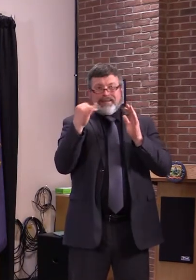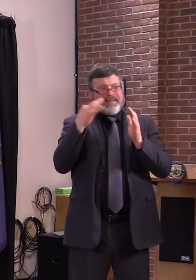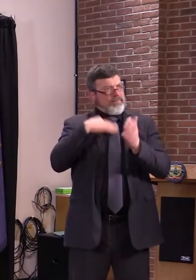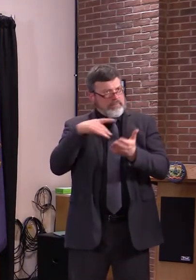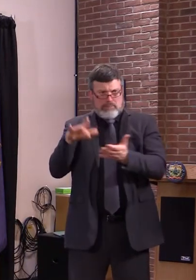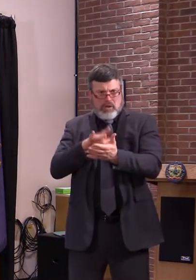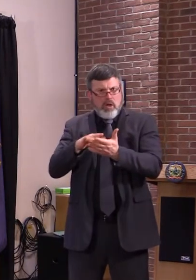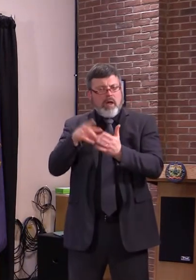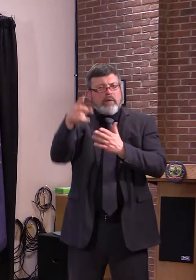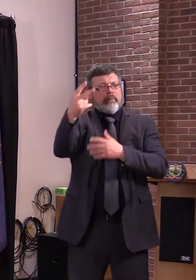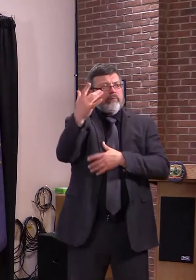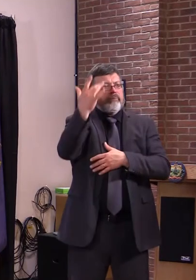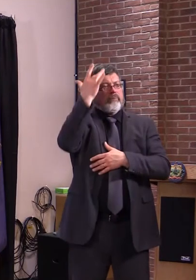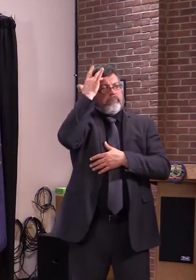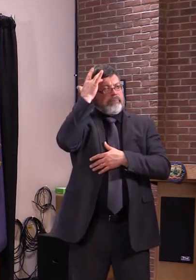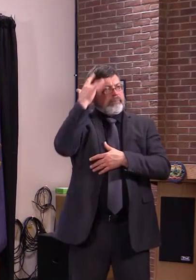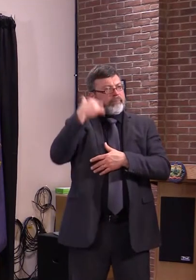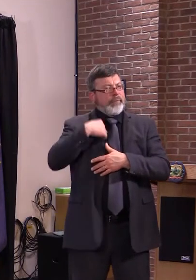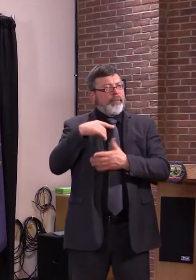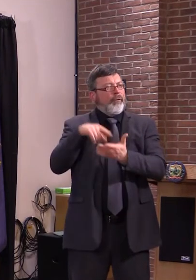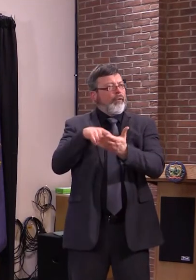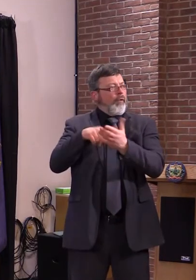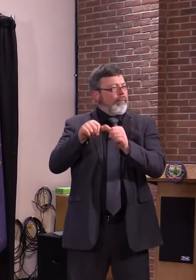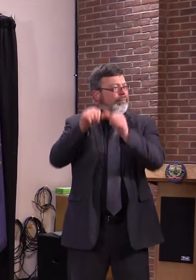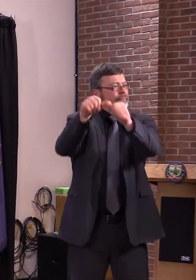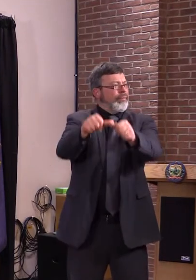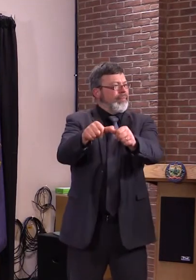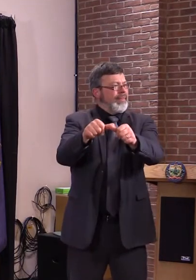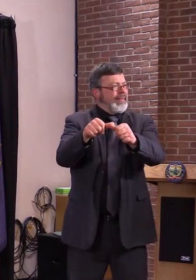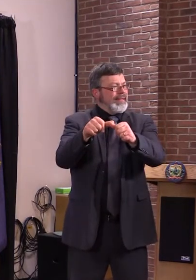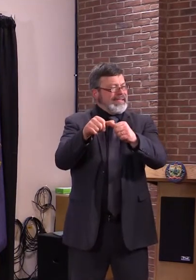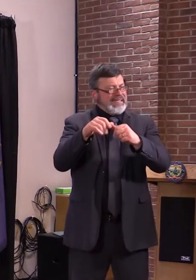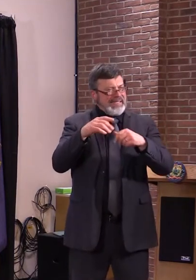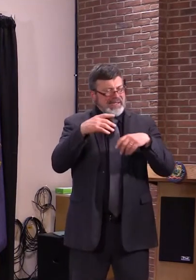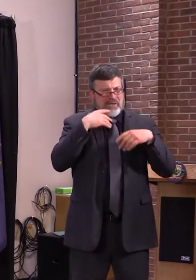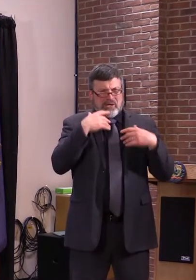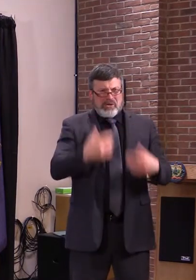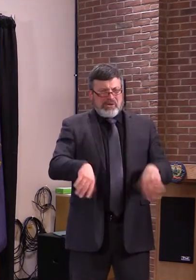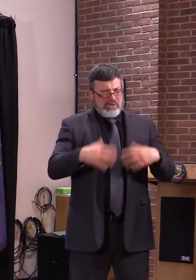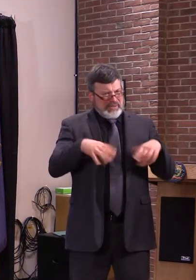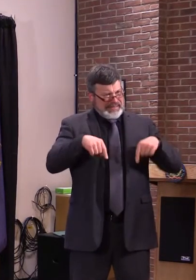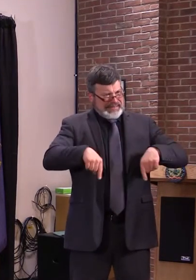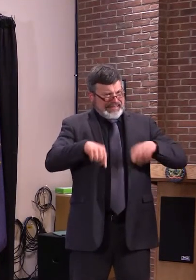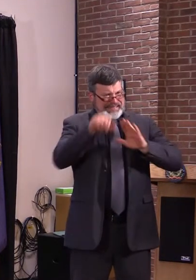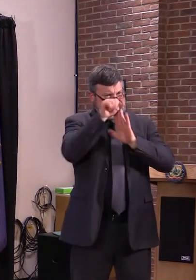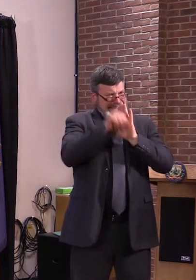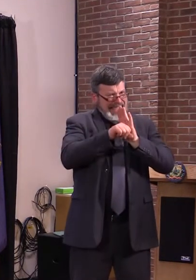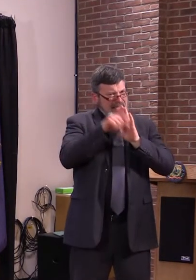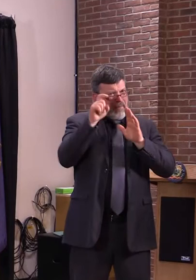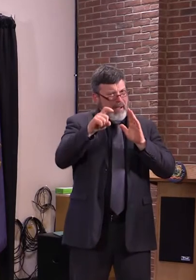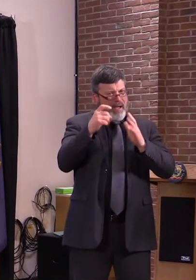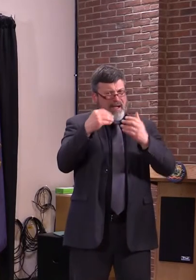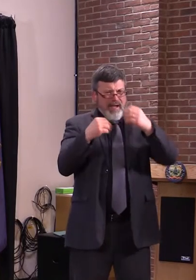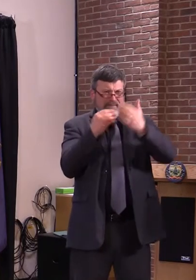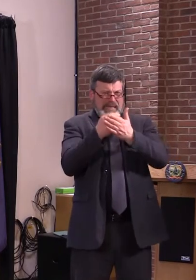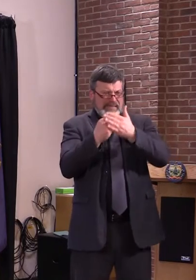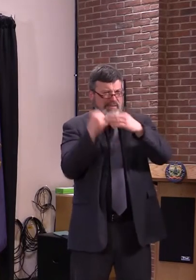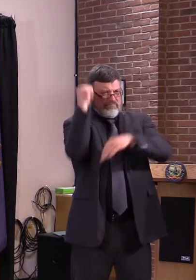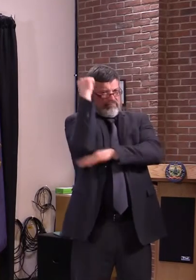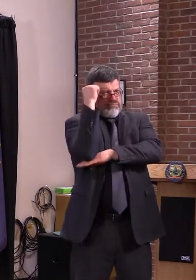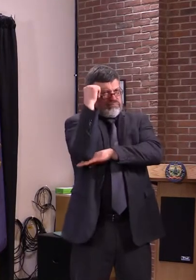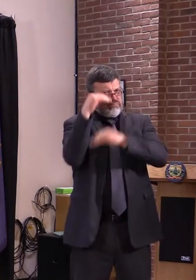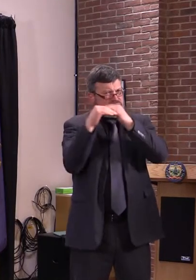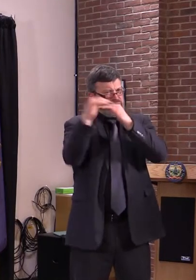priority for government leaders. The House declined to fund this priority. The Senate put it into